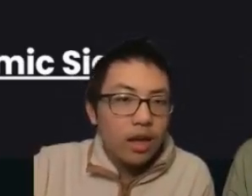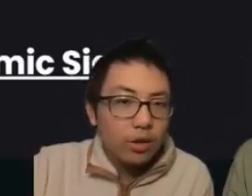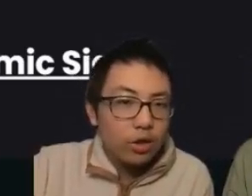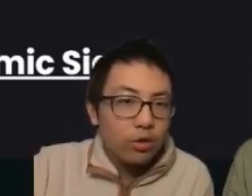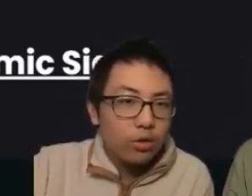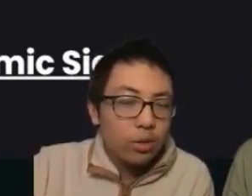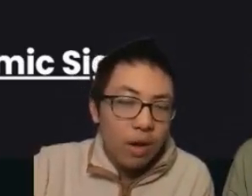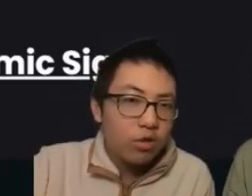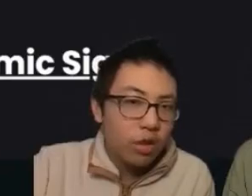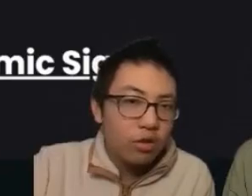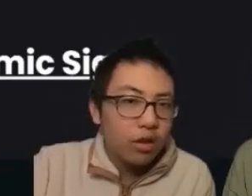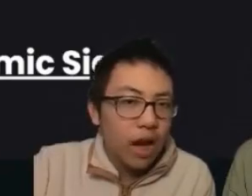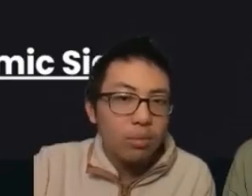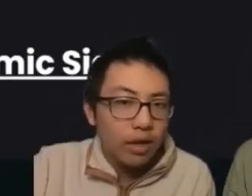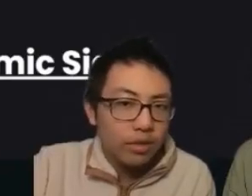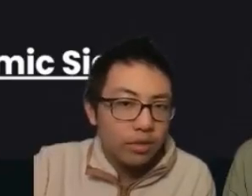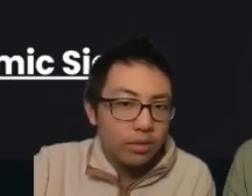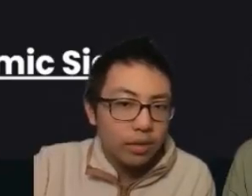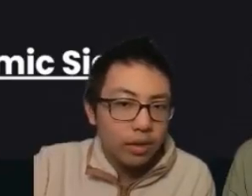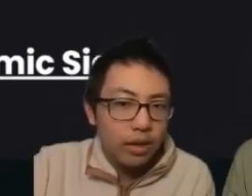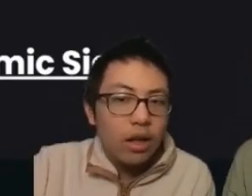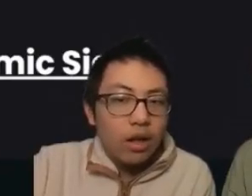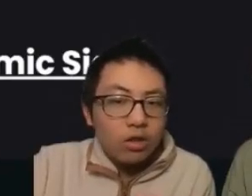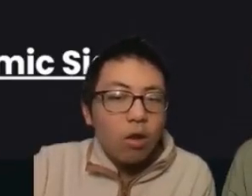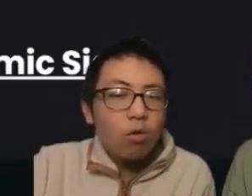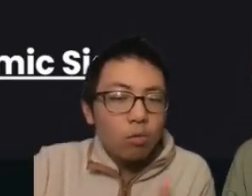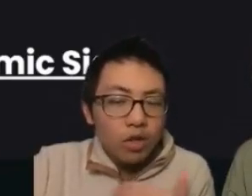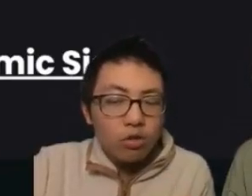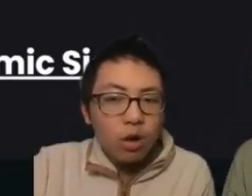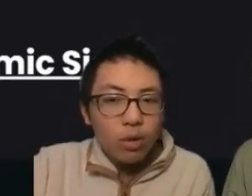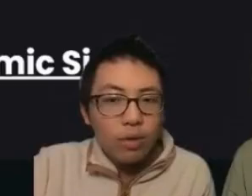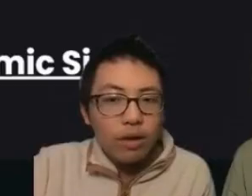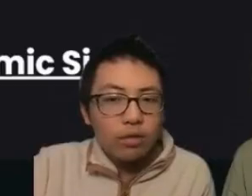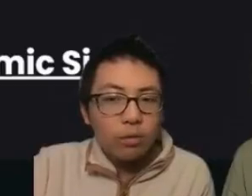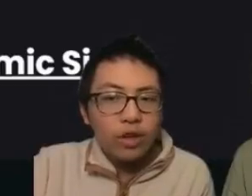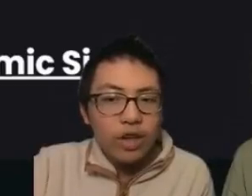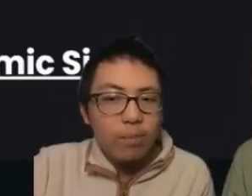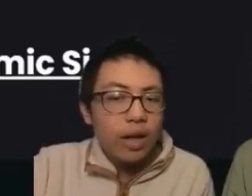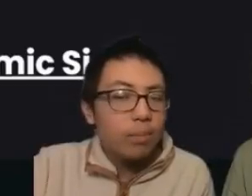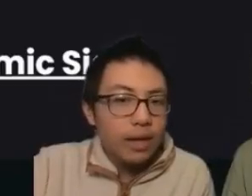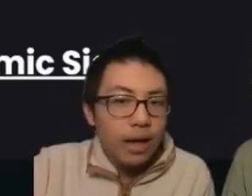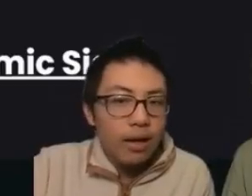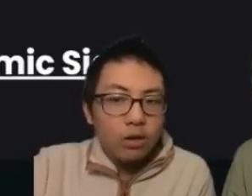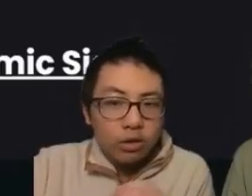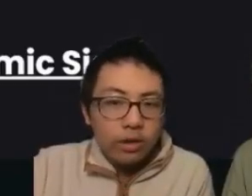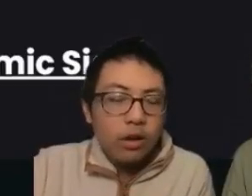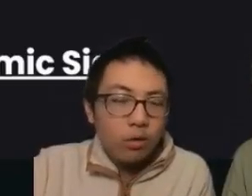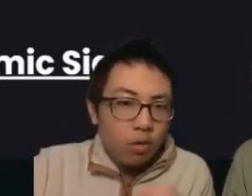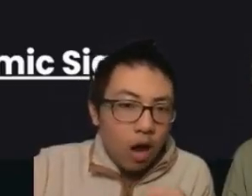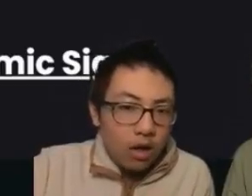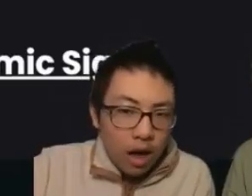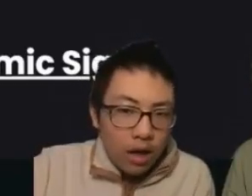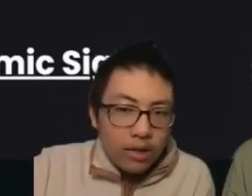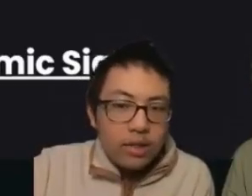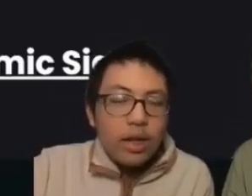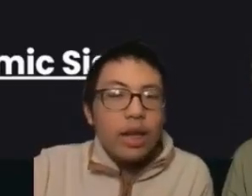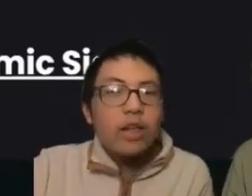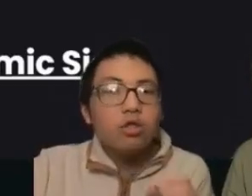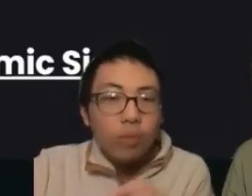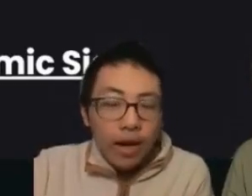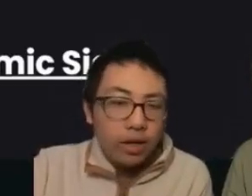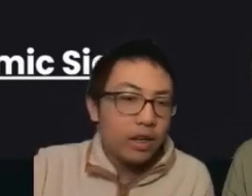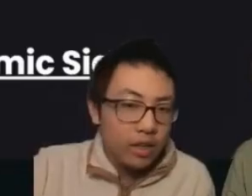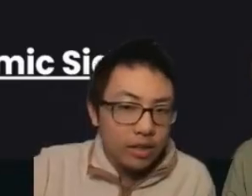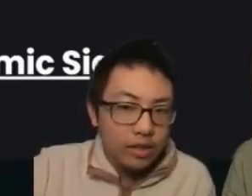not include punctuation or capital letters. So we used OpenRouter's free chatbot API to turn our raw gloss